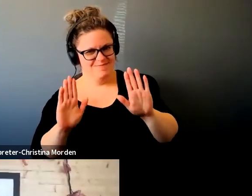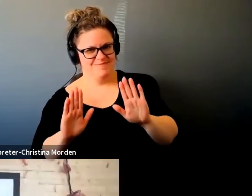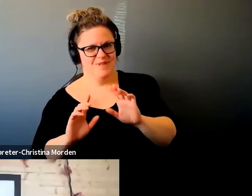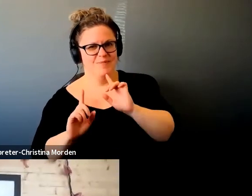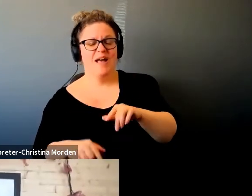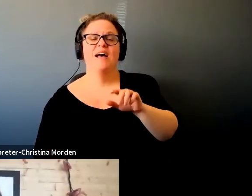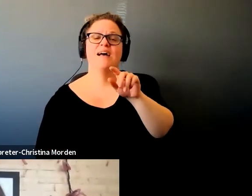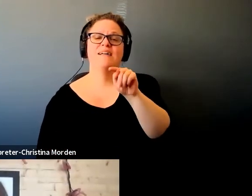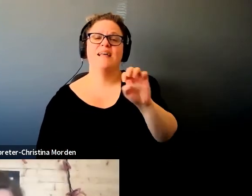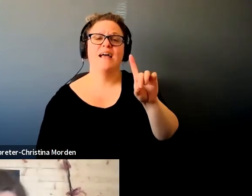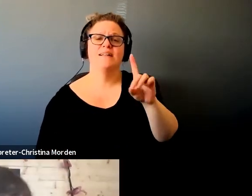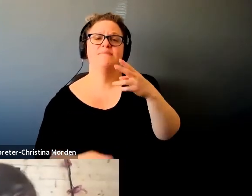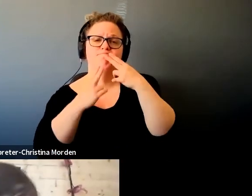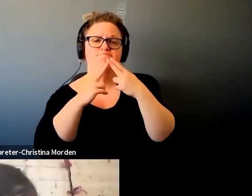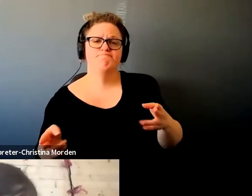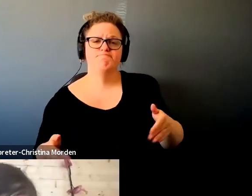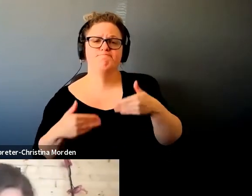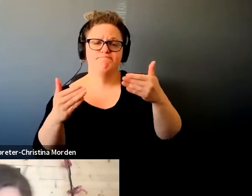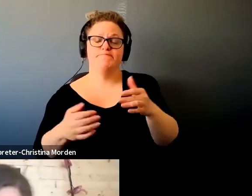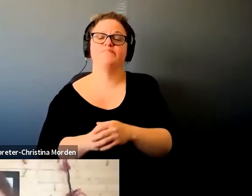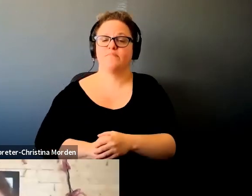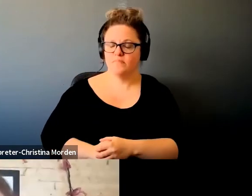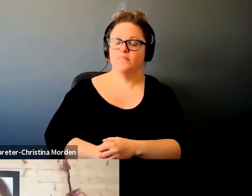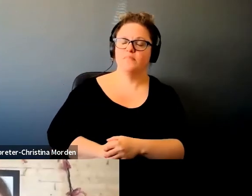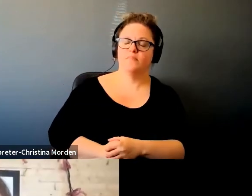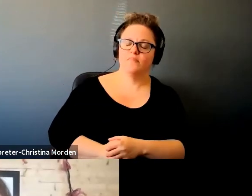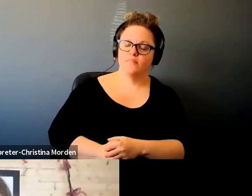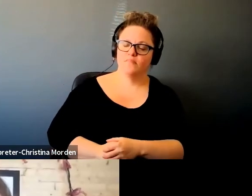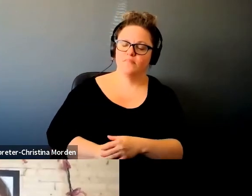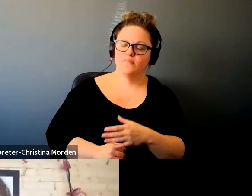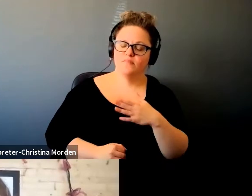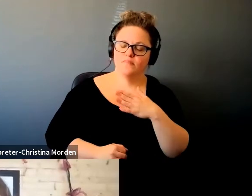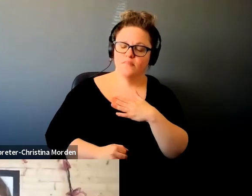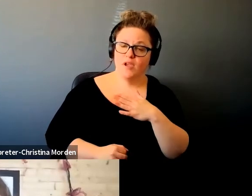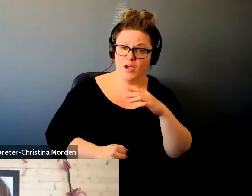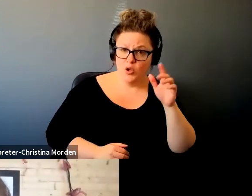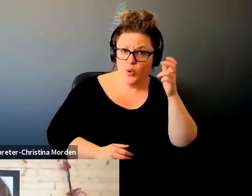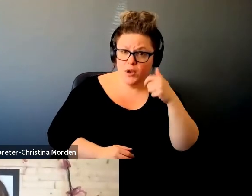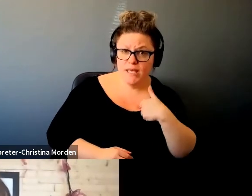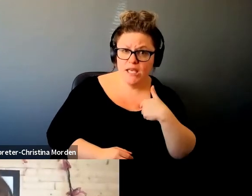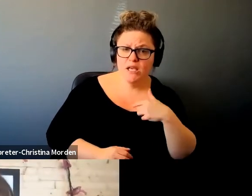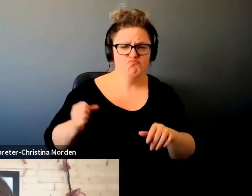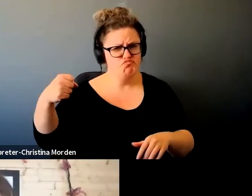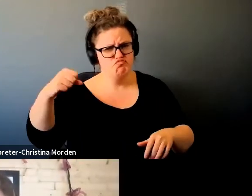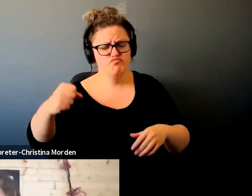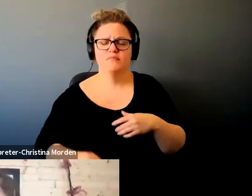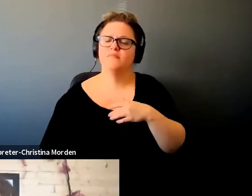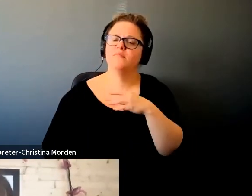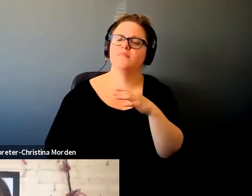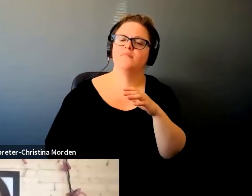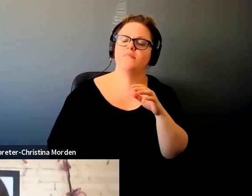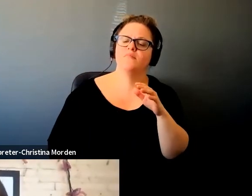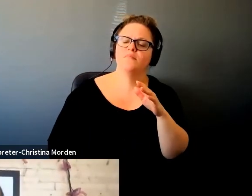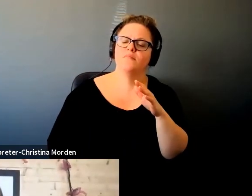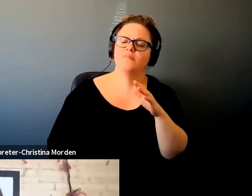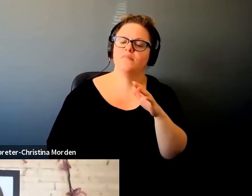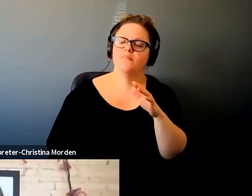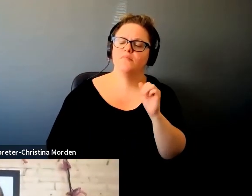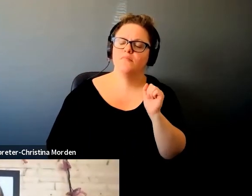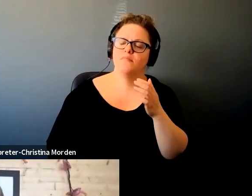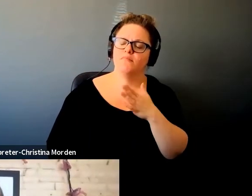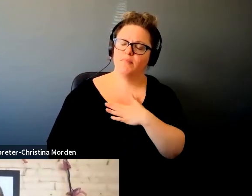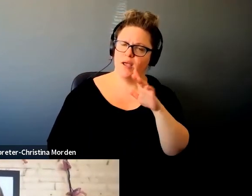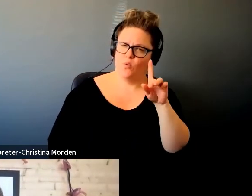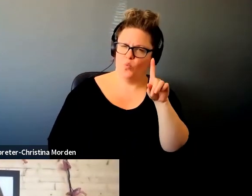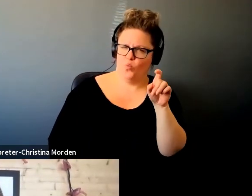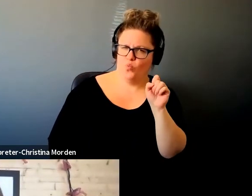feel free to ask your question now. My question, can you hear me? Just Yes. Yeah. Okay. No, my